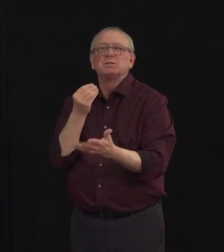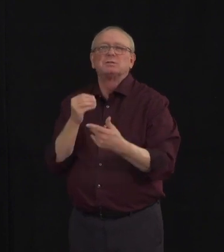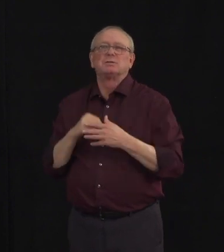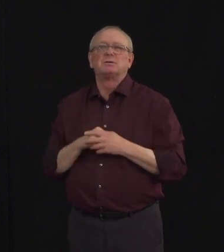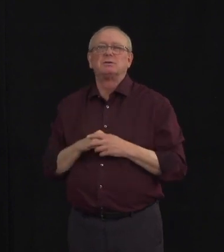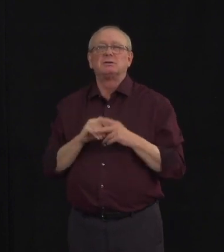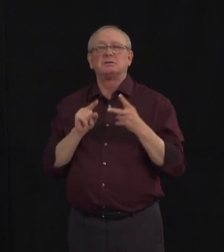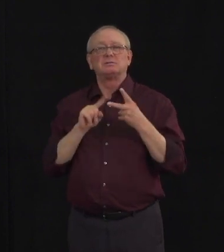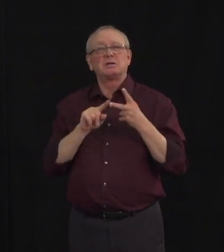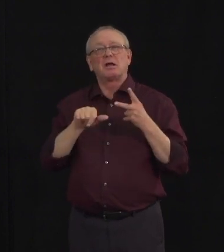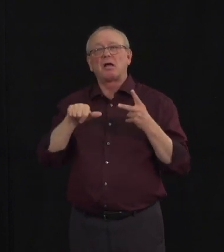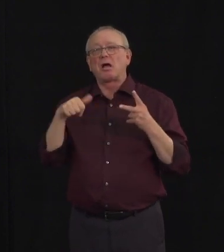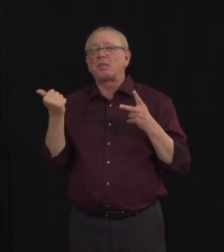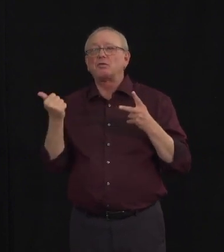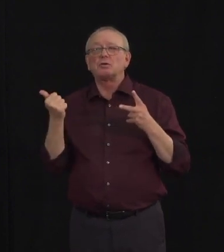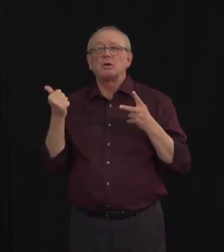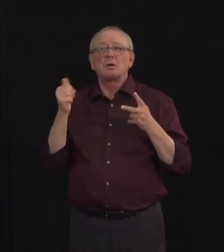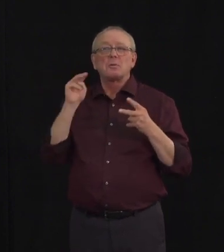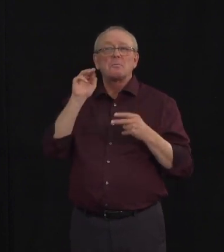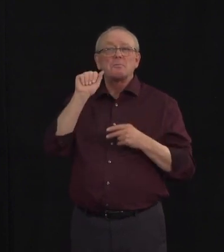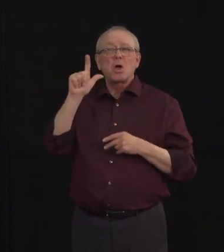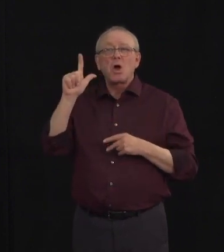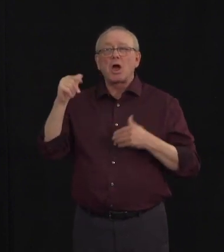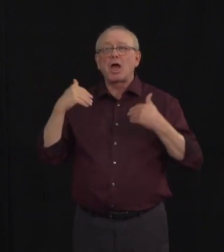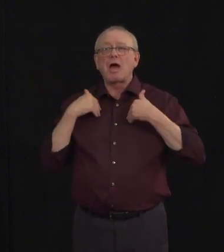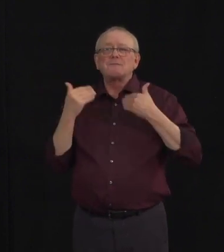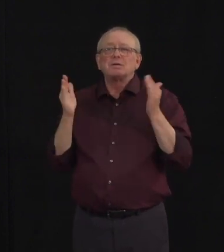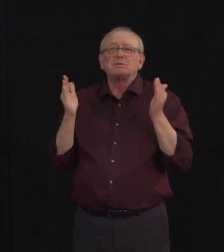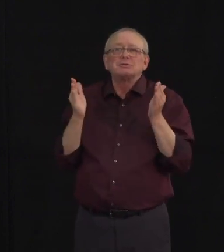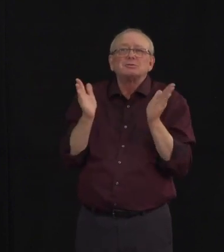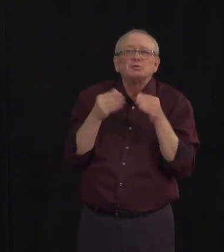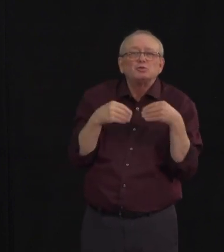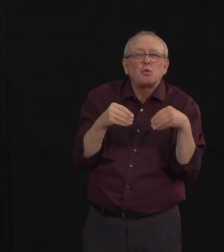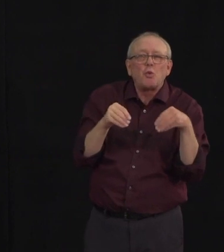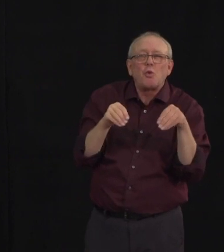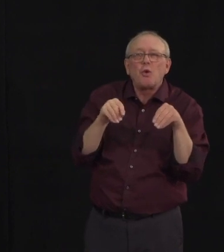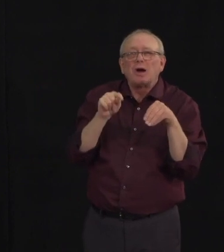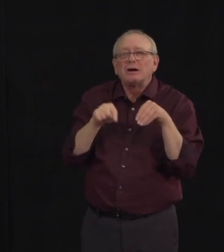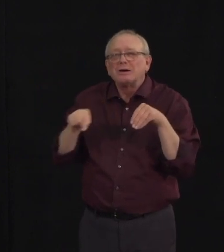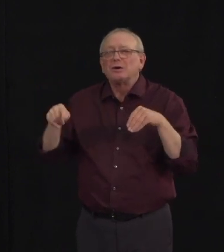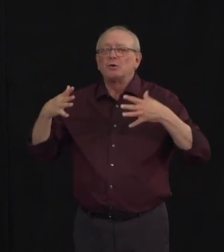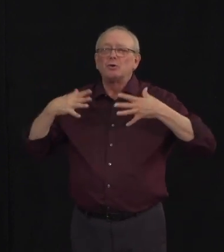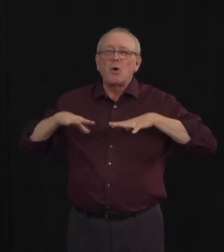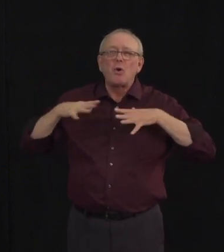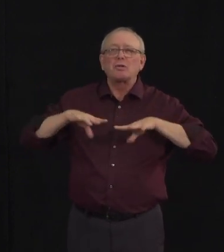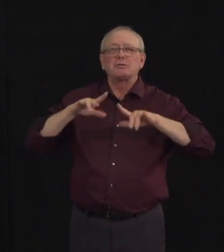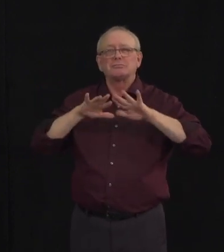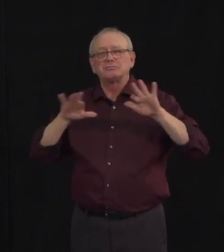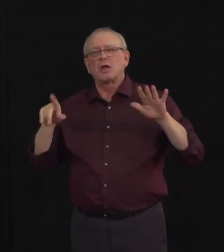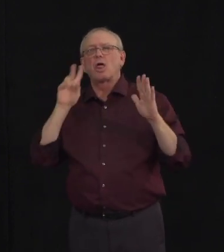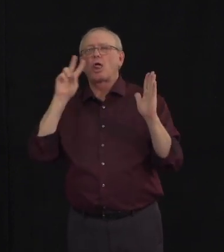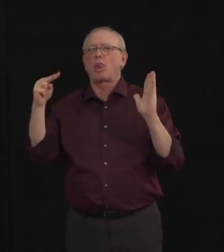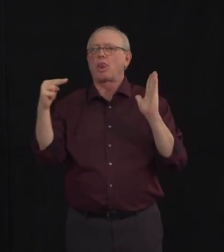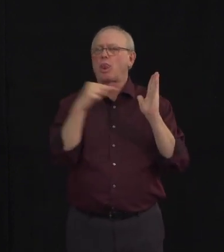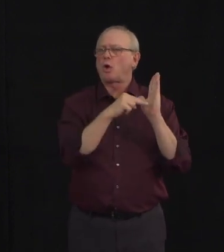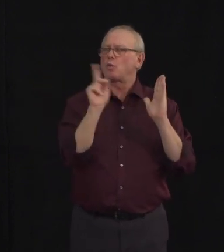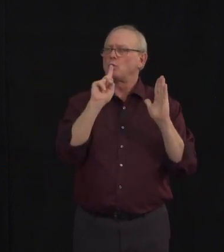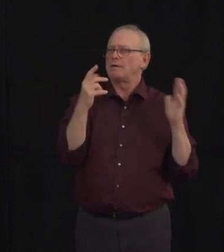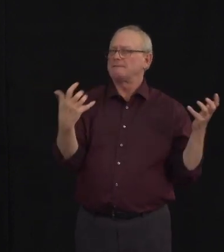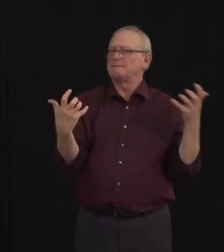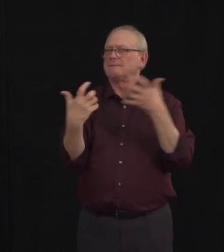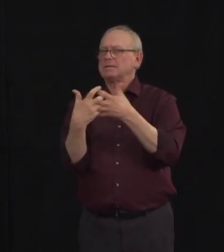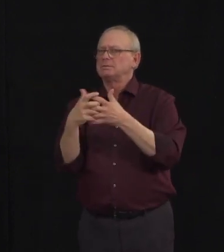those settings, and so there's parts of that guidance that apply to retail. And then there's the general spacing kinds of things, so making sure